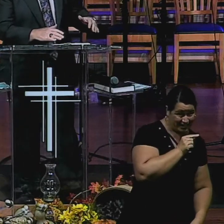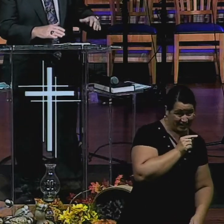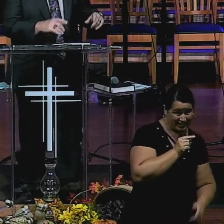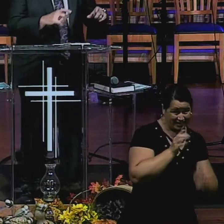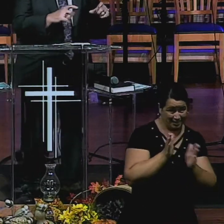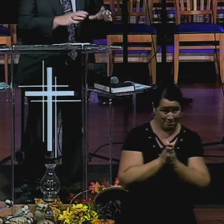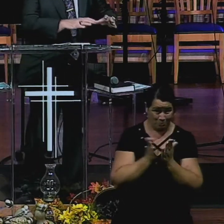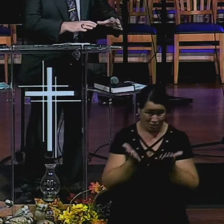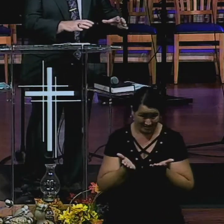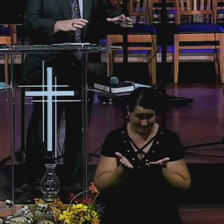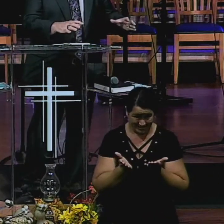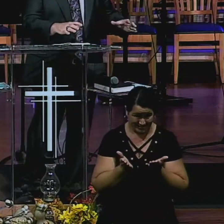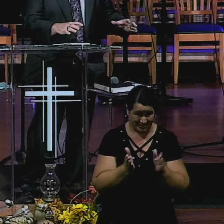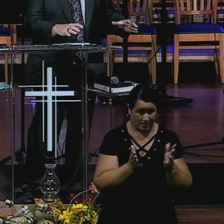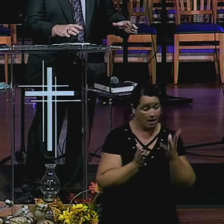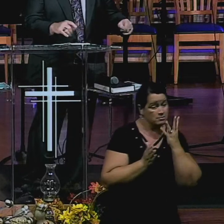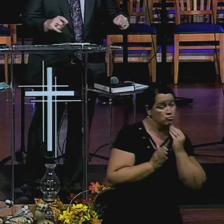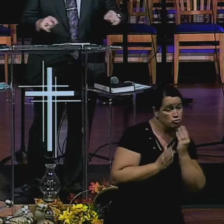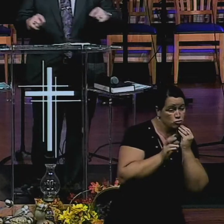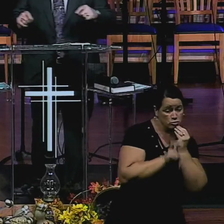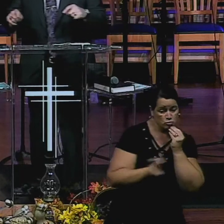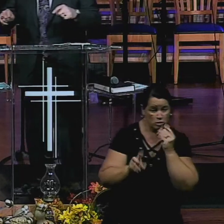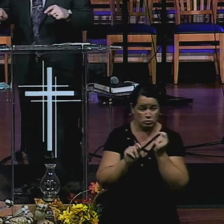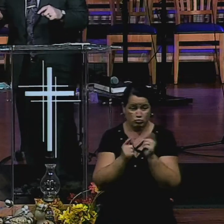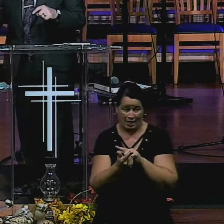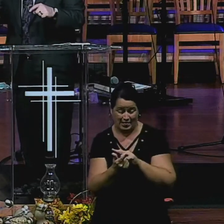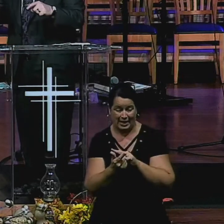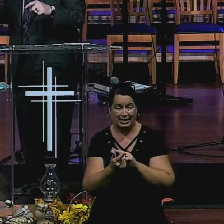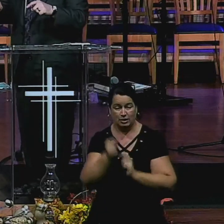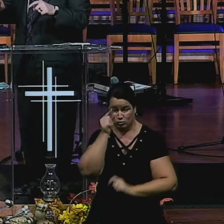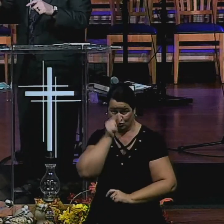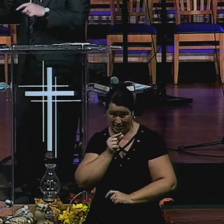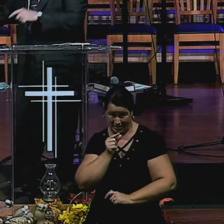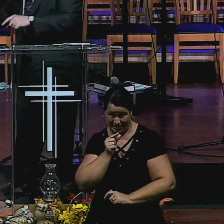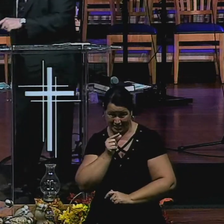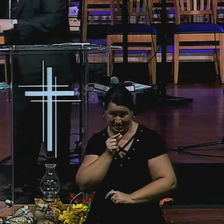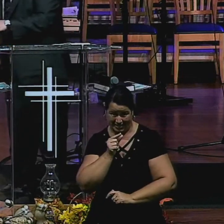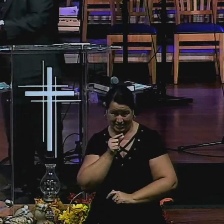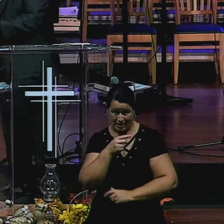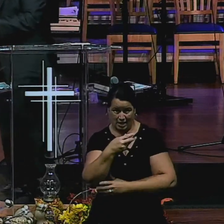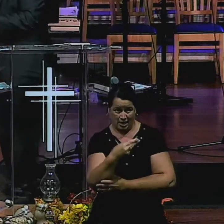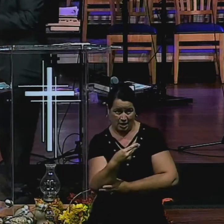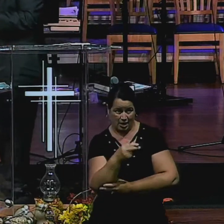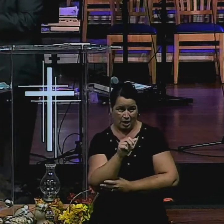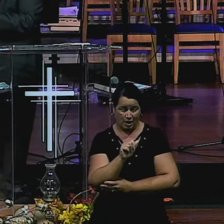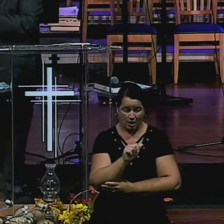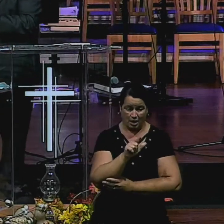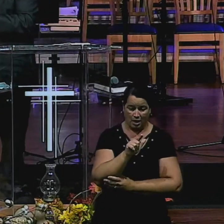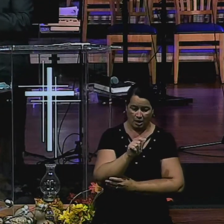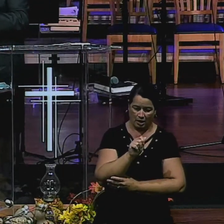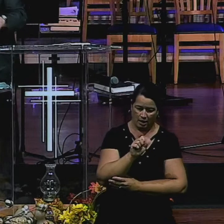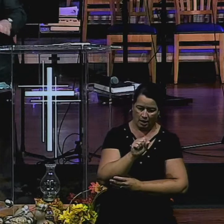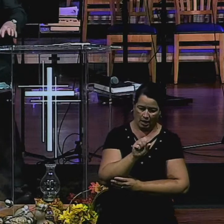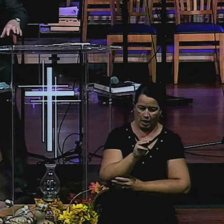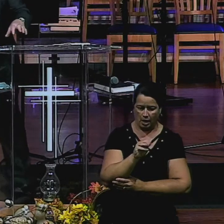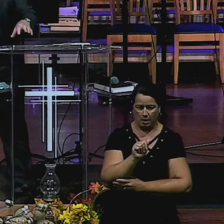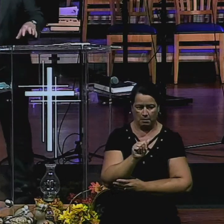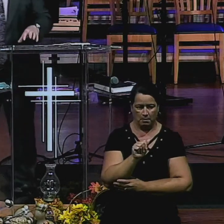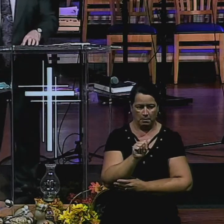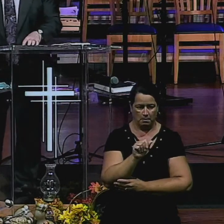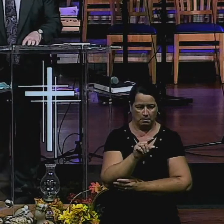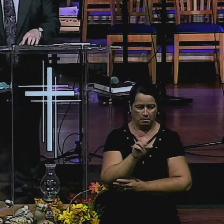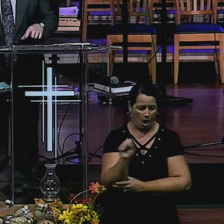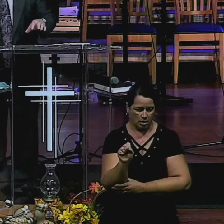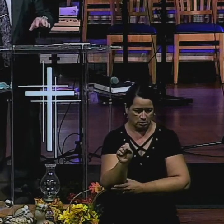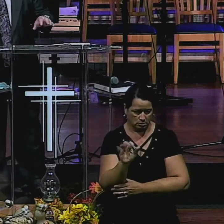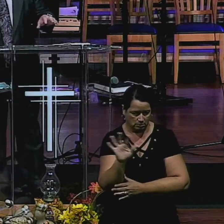Septuagint, the word for mercy seat is this word, halasmos. And so, dear ones, the word in the